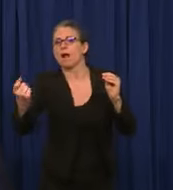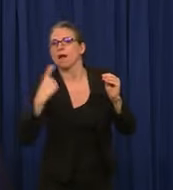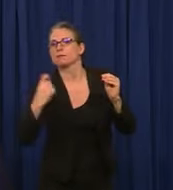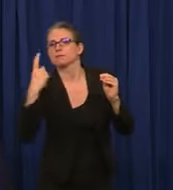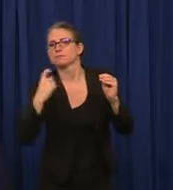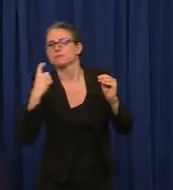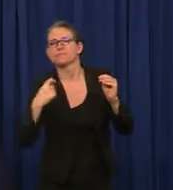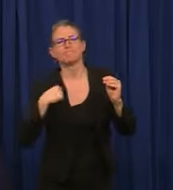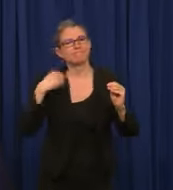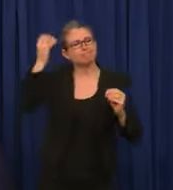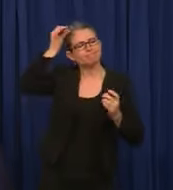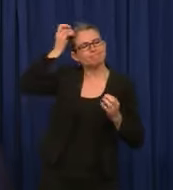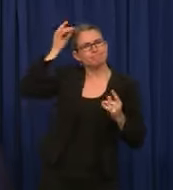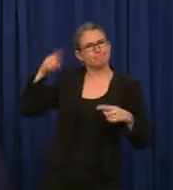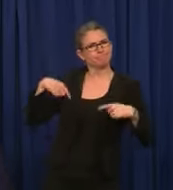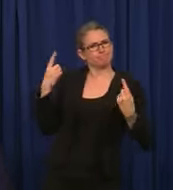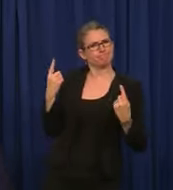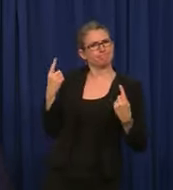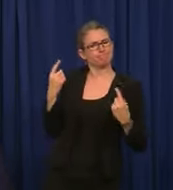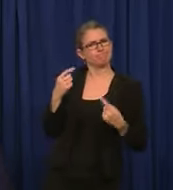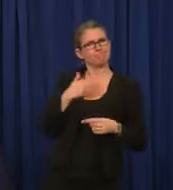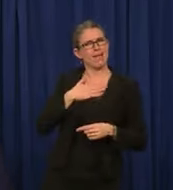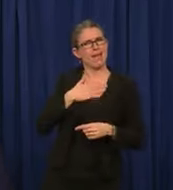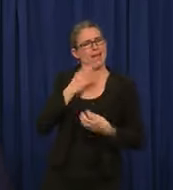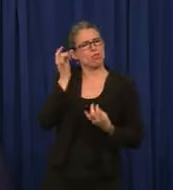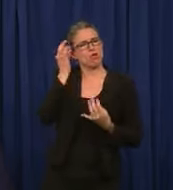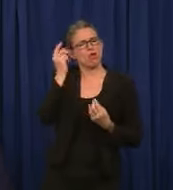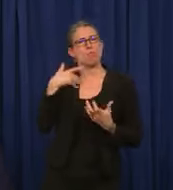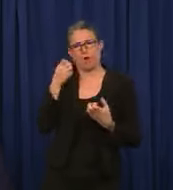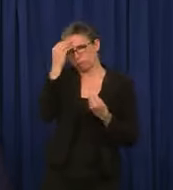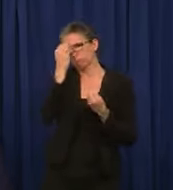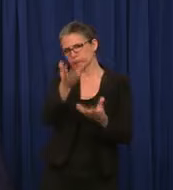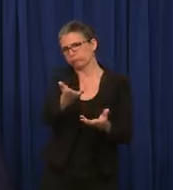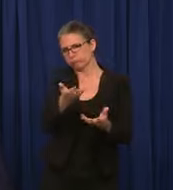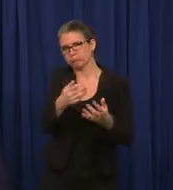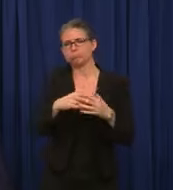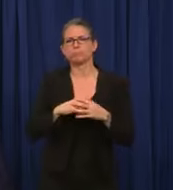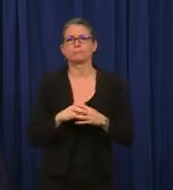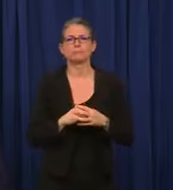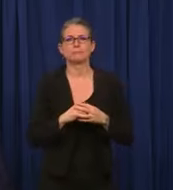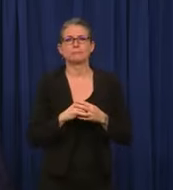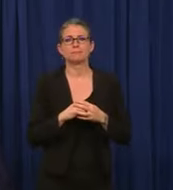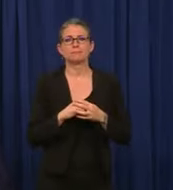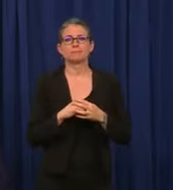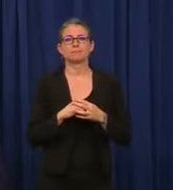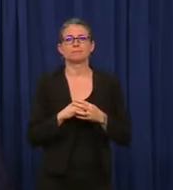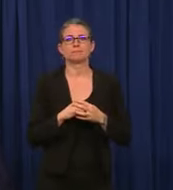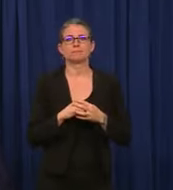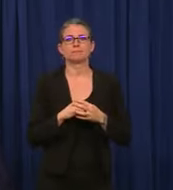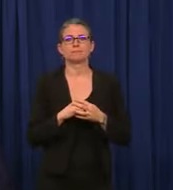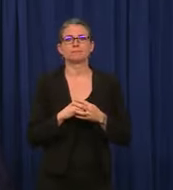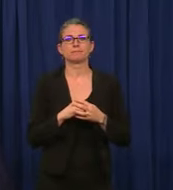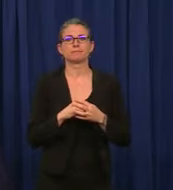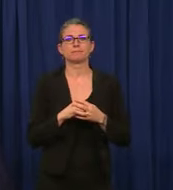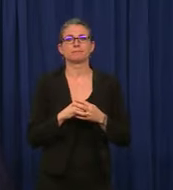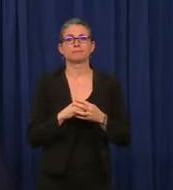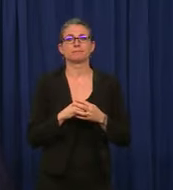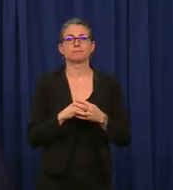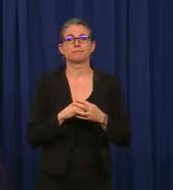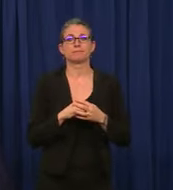now, which is that where we are in the outbreak, a lot of folks are looking for quick